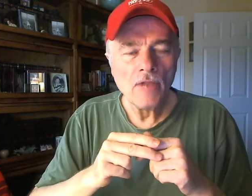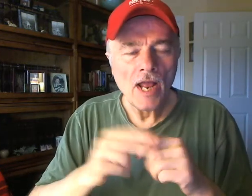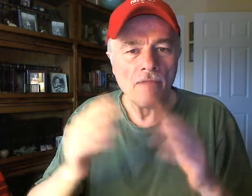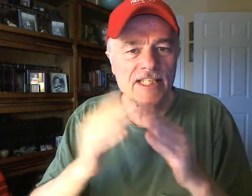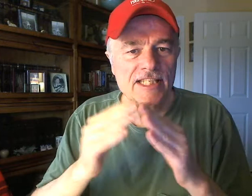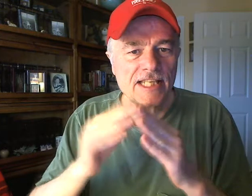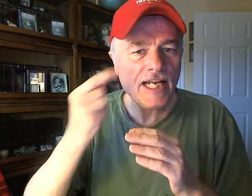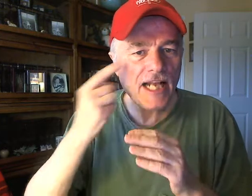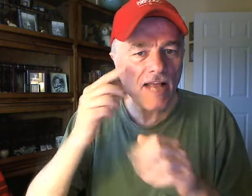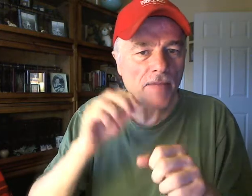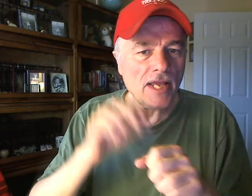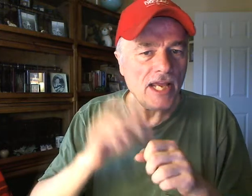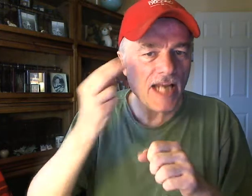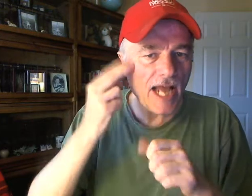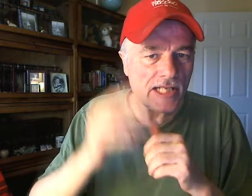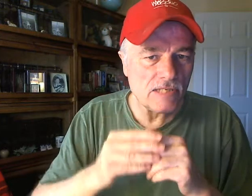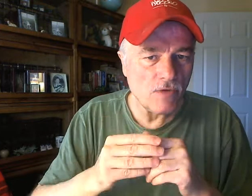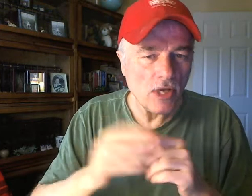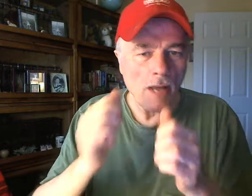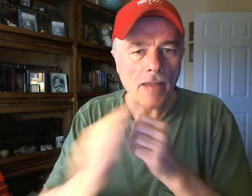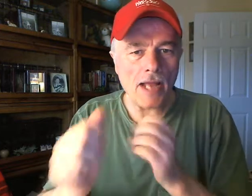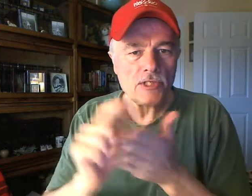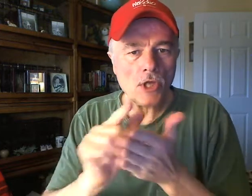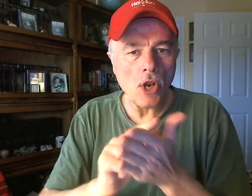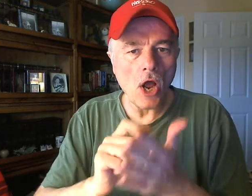Nashville. The city government in Nashville passed a law,